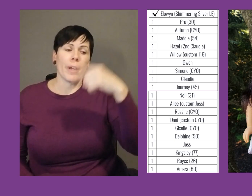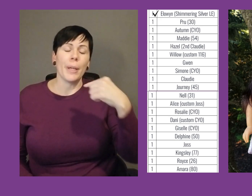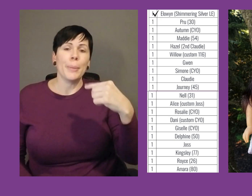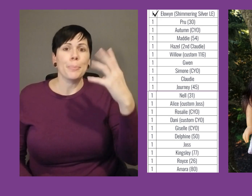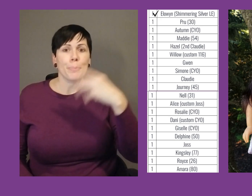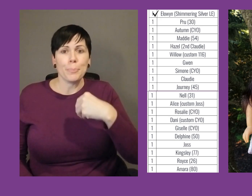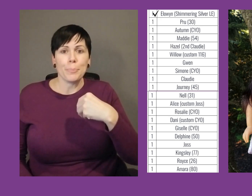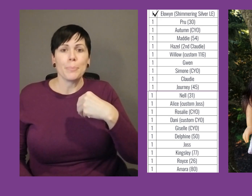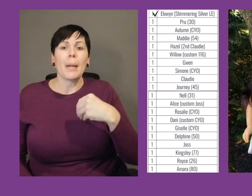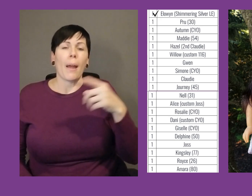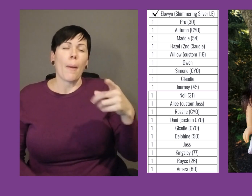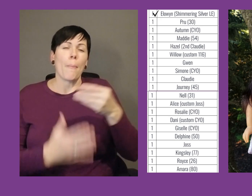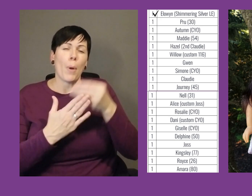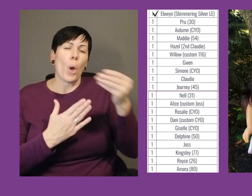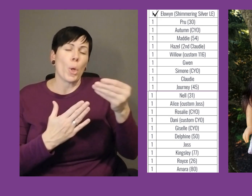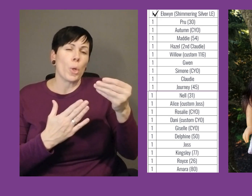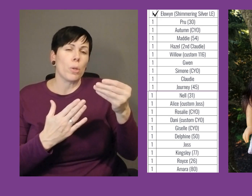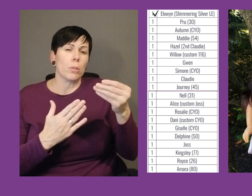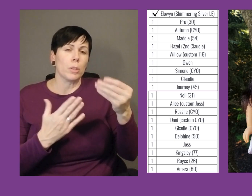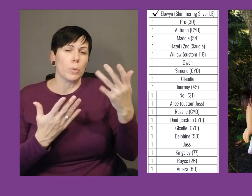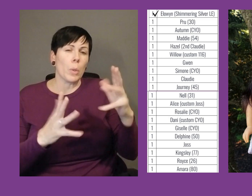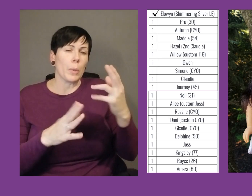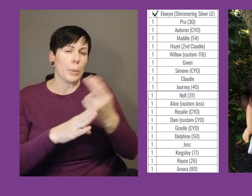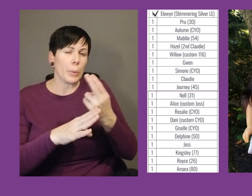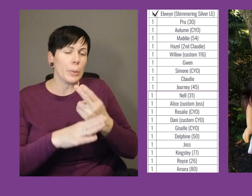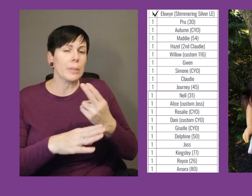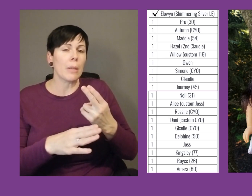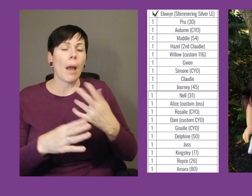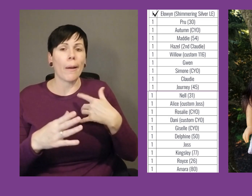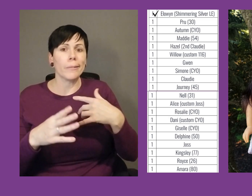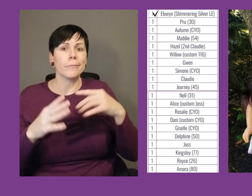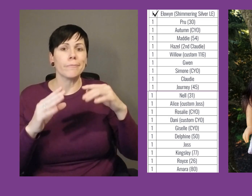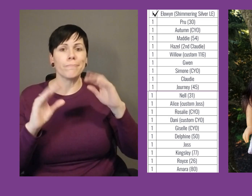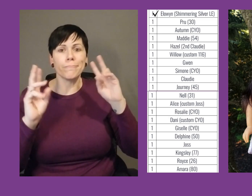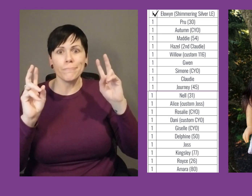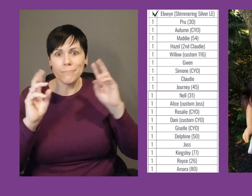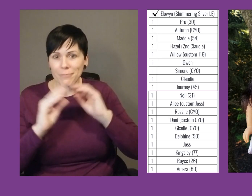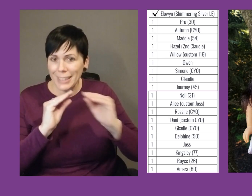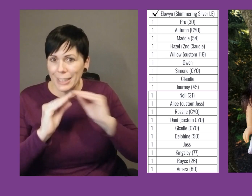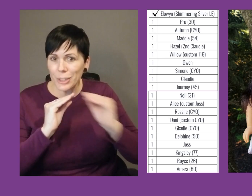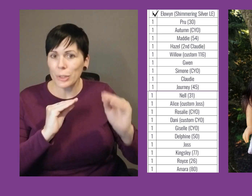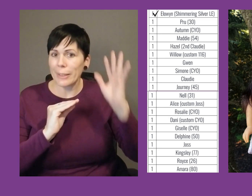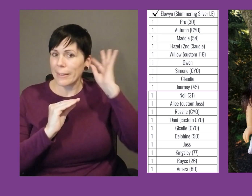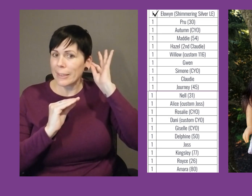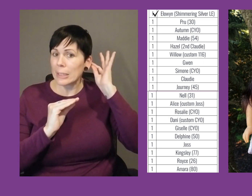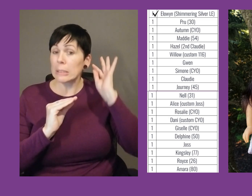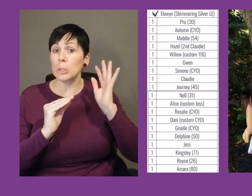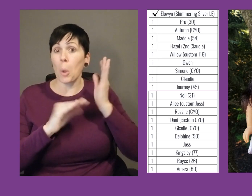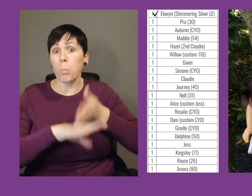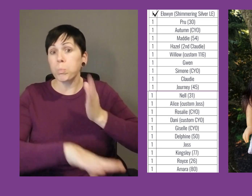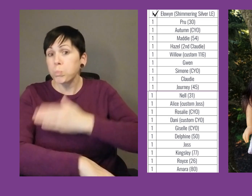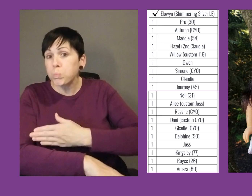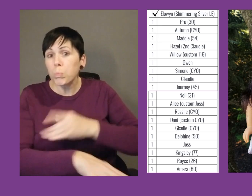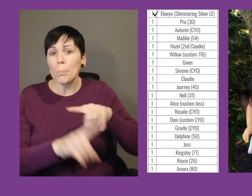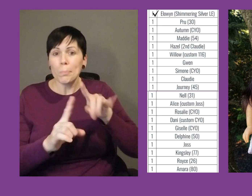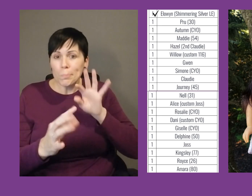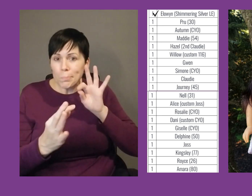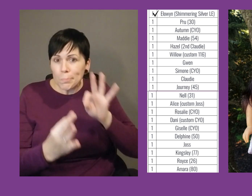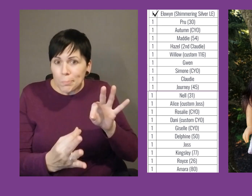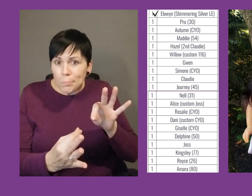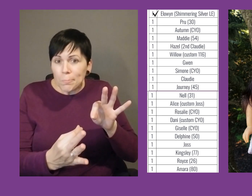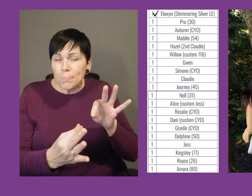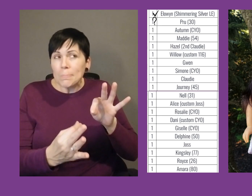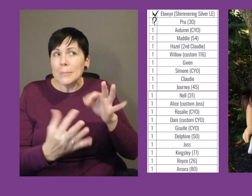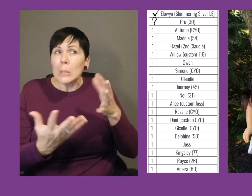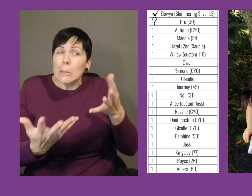was bought used and I restored her hair, and it's nice, but not like perfect. So I don't know.